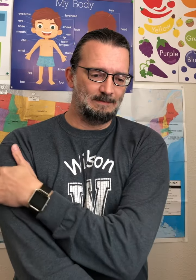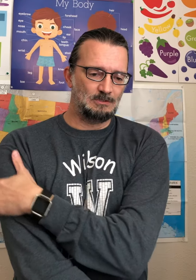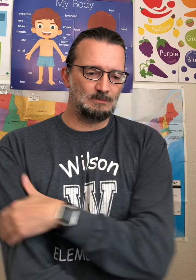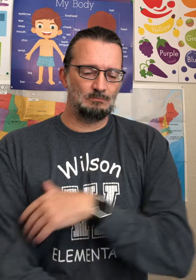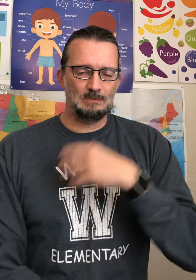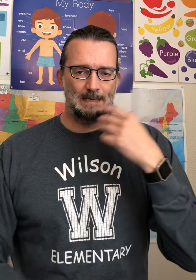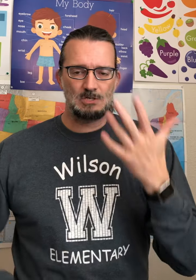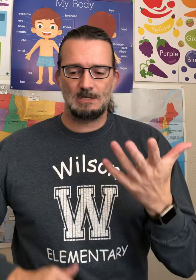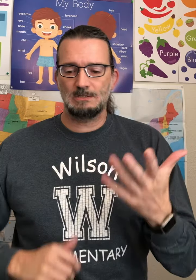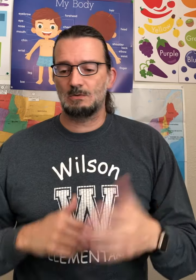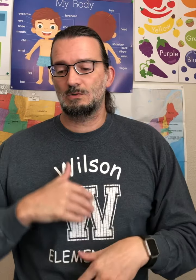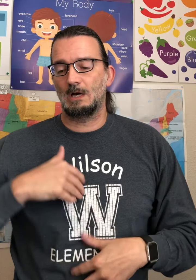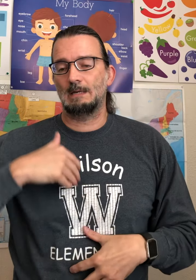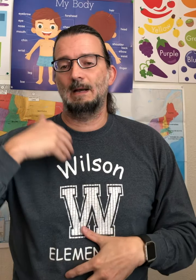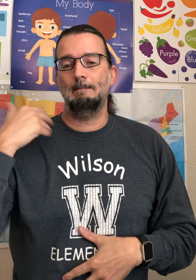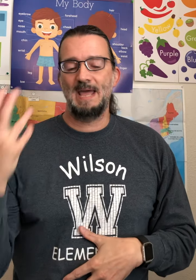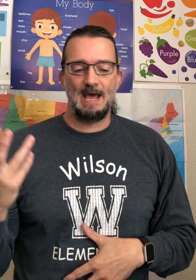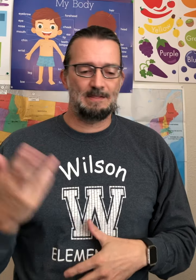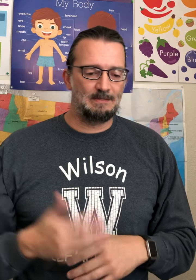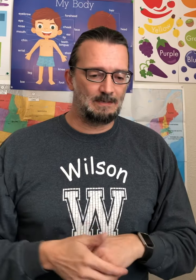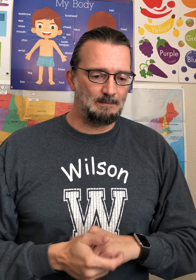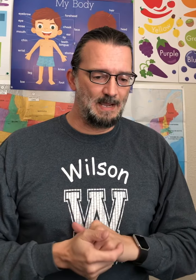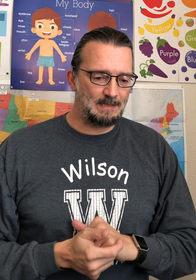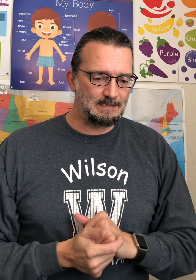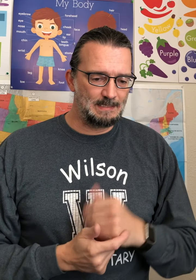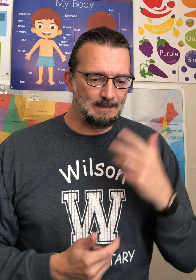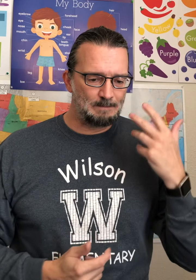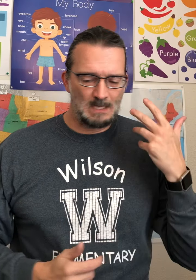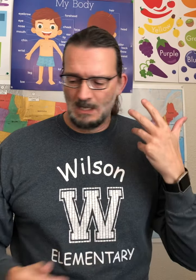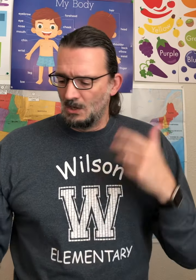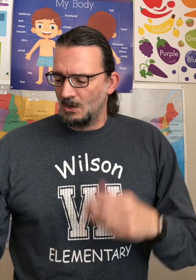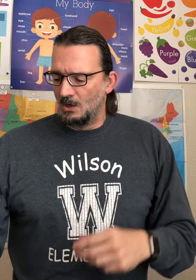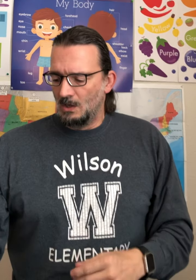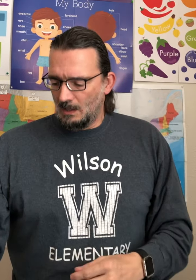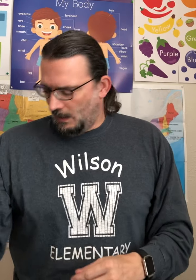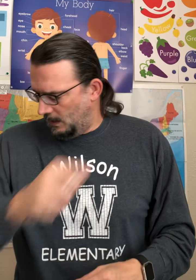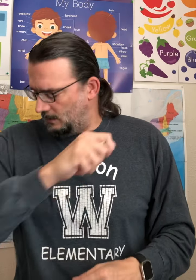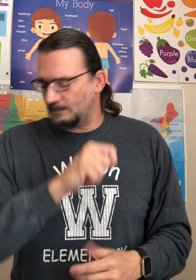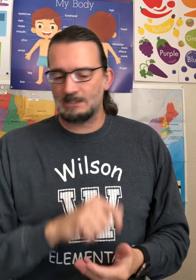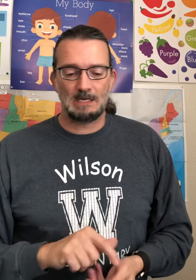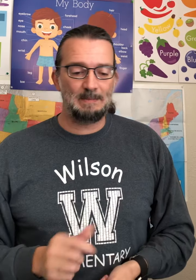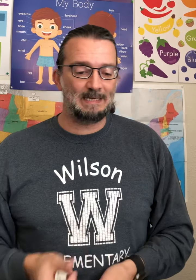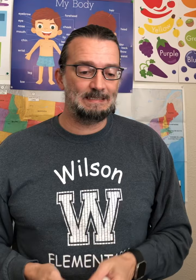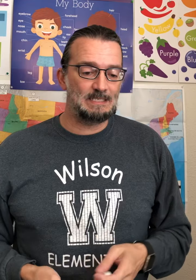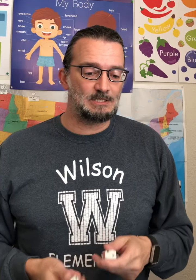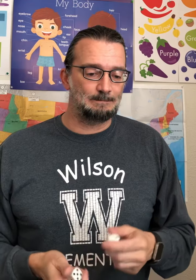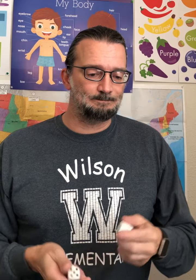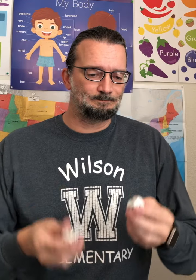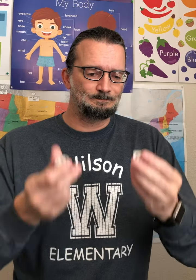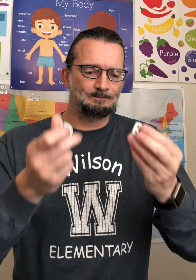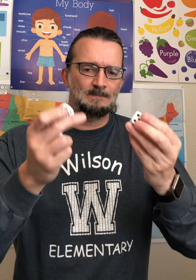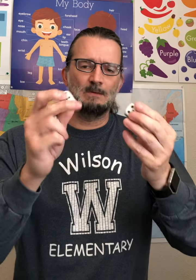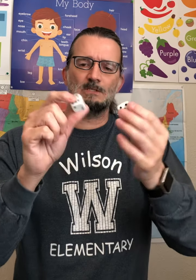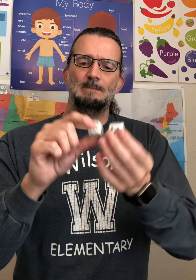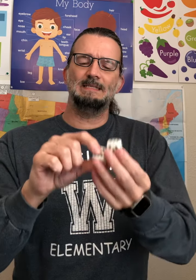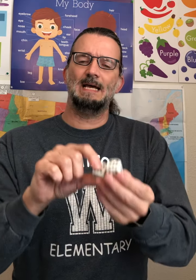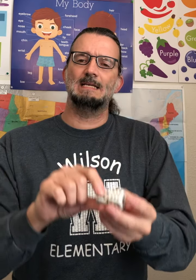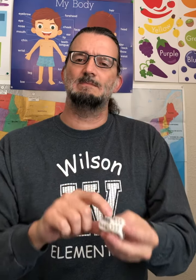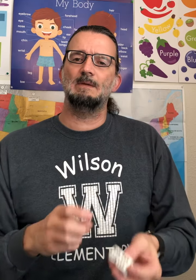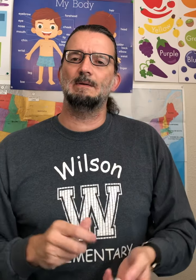after language arts, talk about math. Okay, math today. We're going to talk about addition. We're going to talk about dice. Remember how we